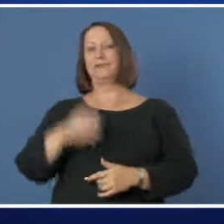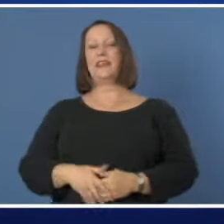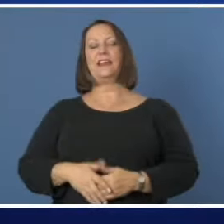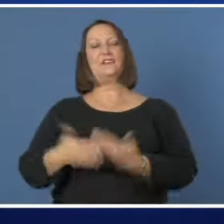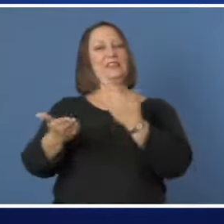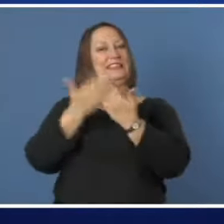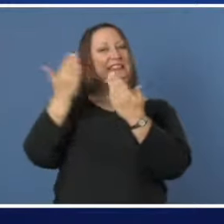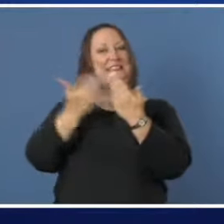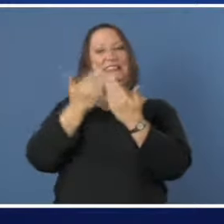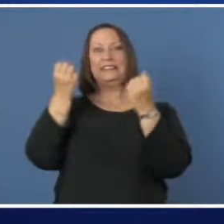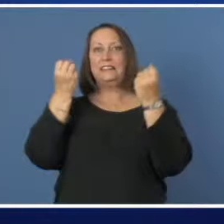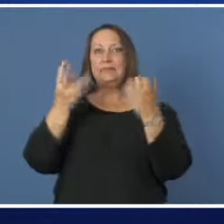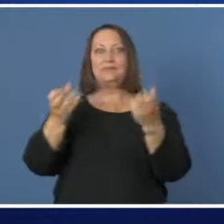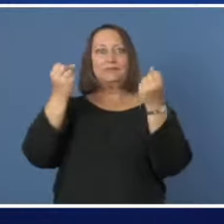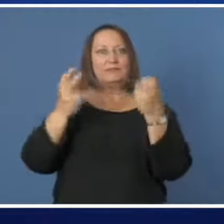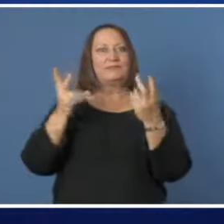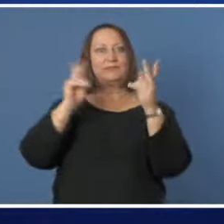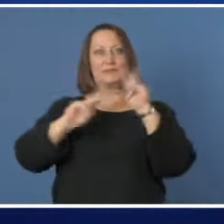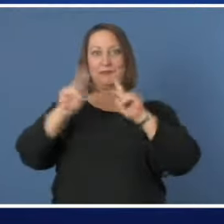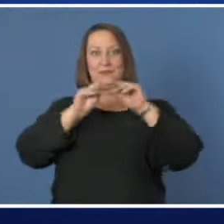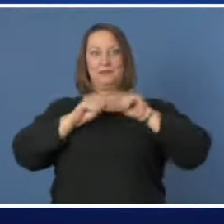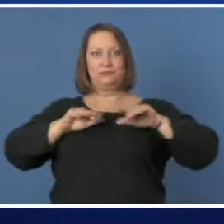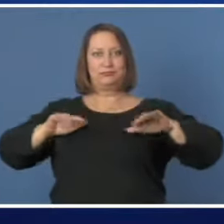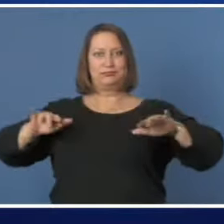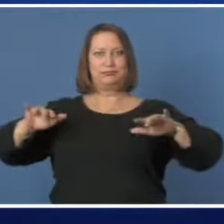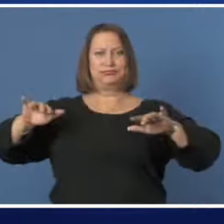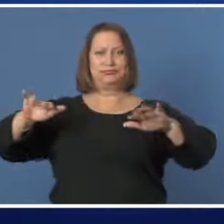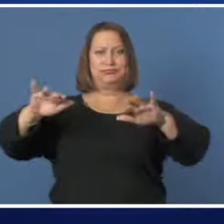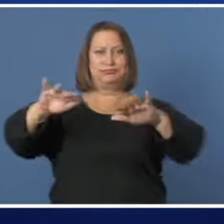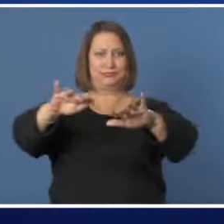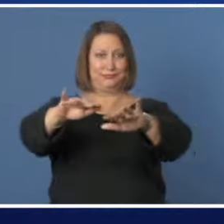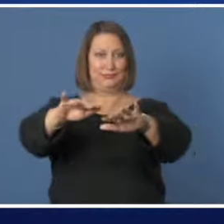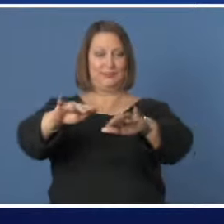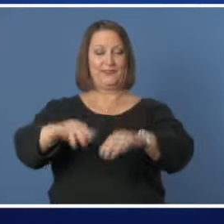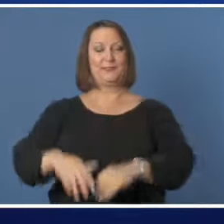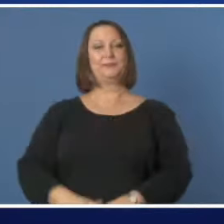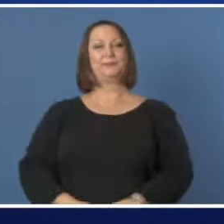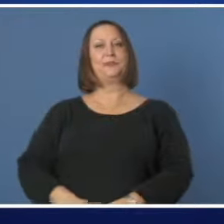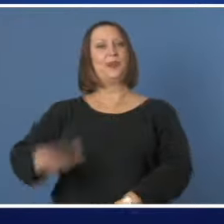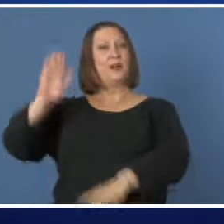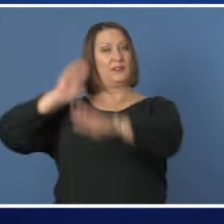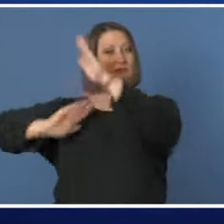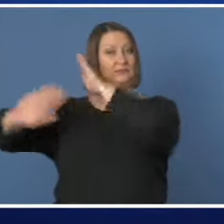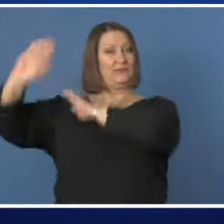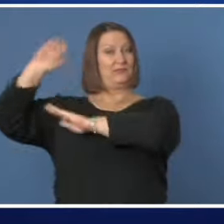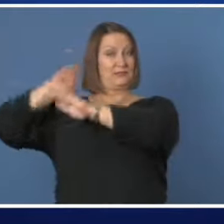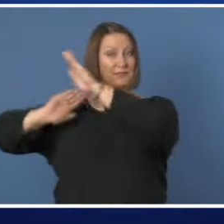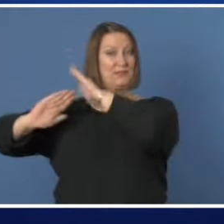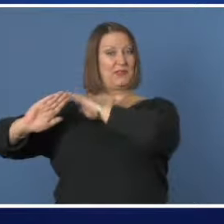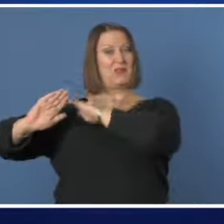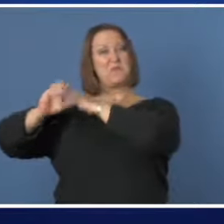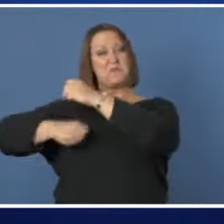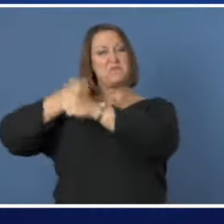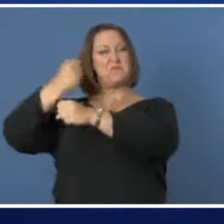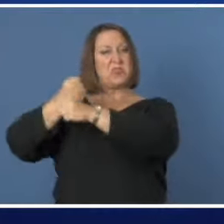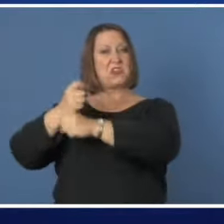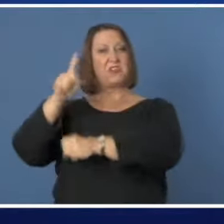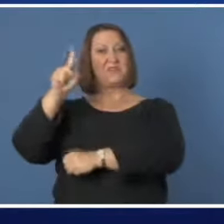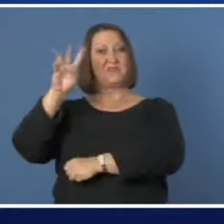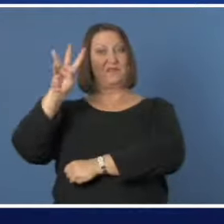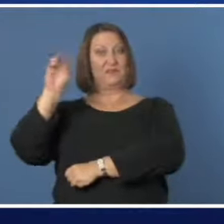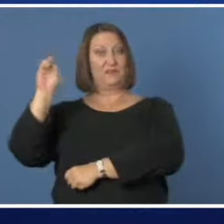An epidemic may be started this way. In the Middle Ages, massive